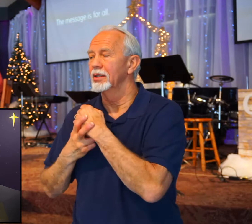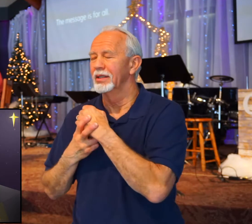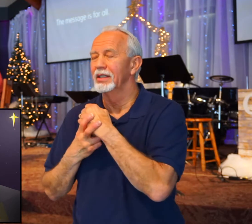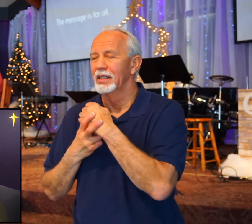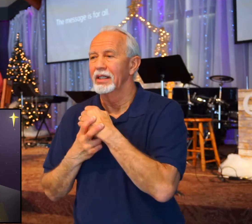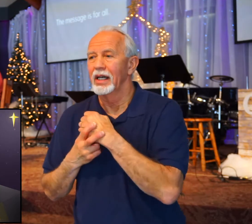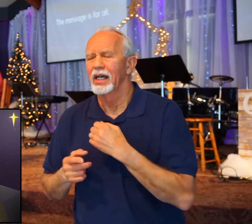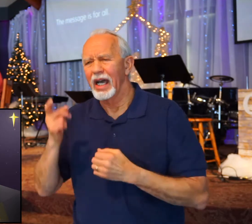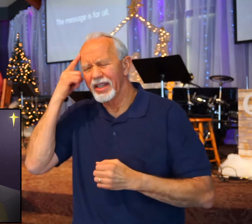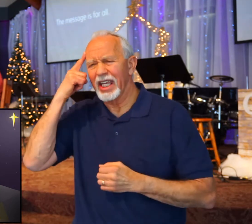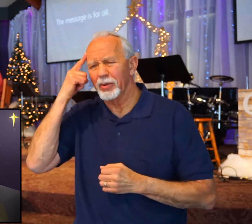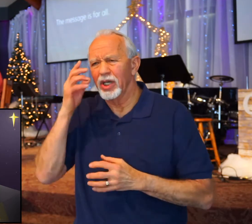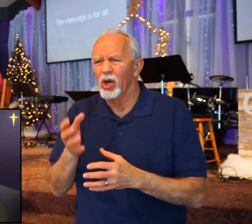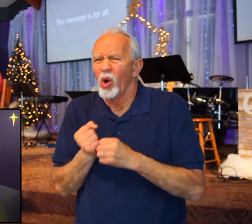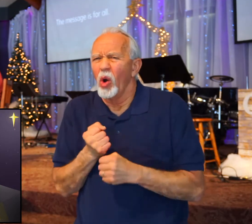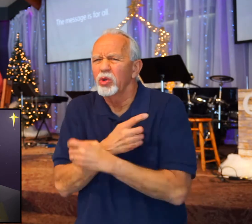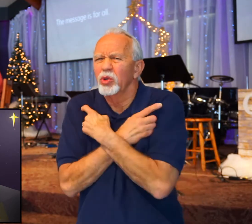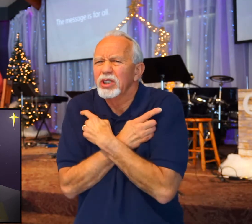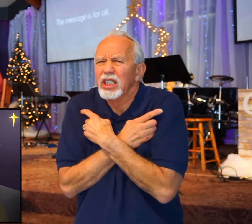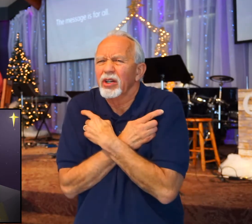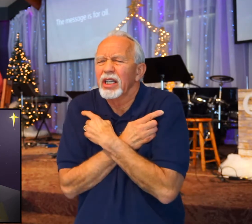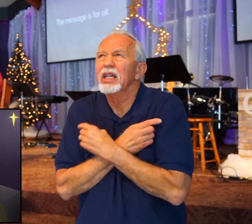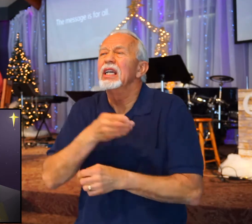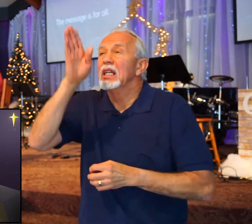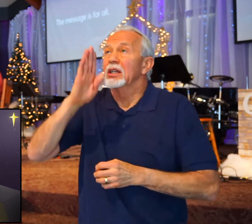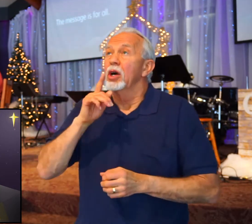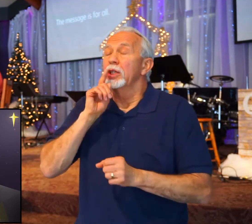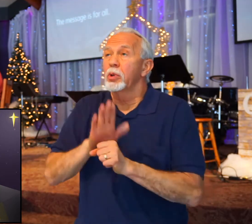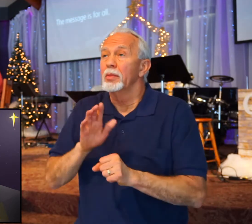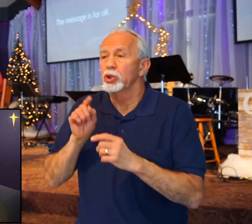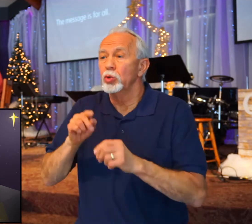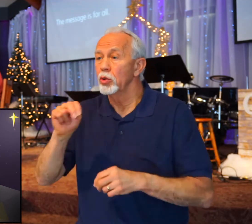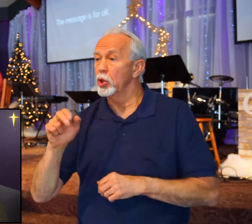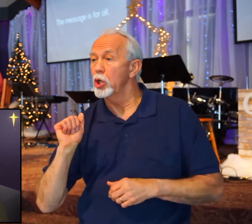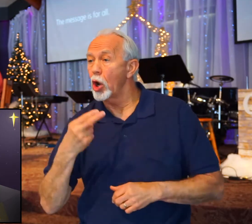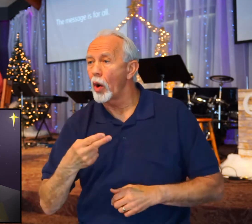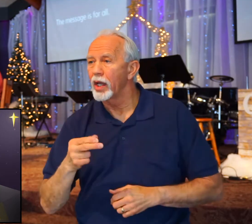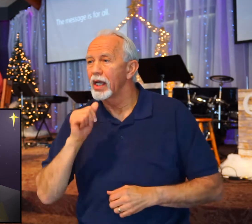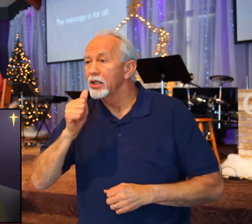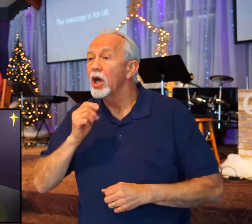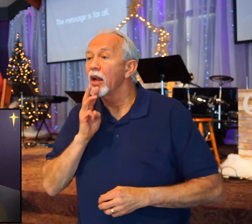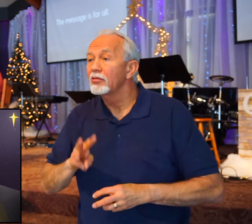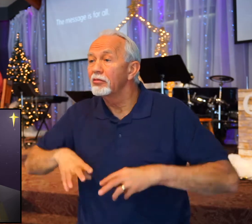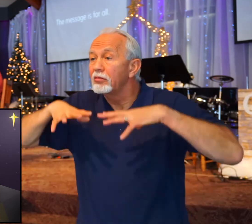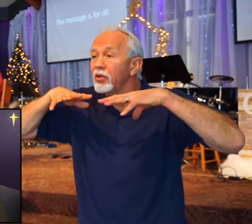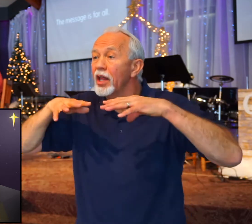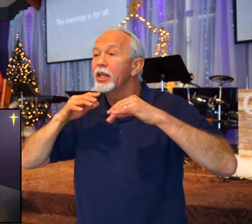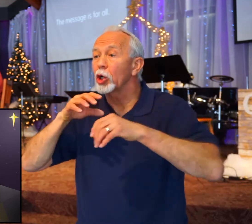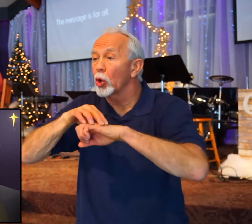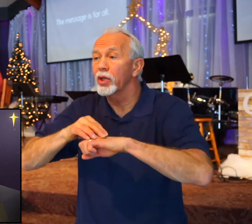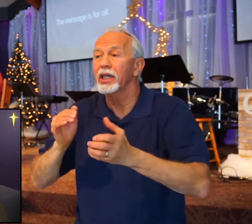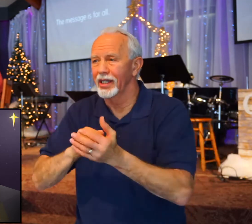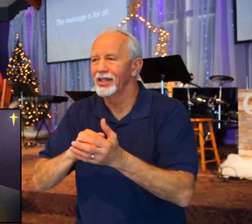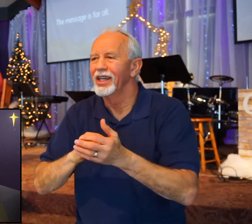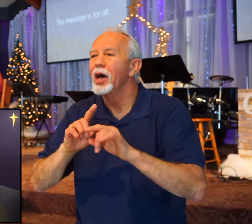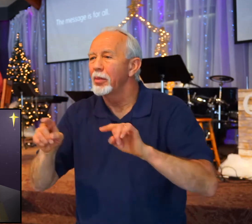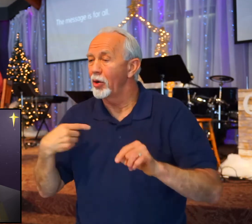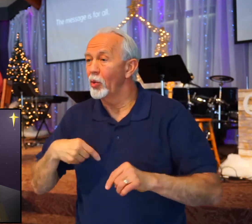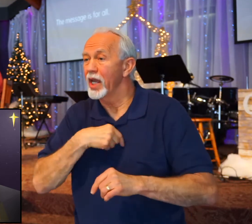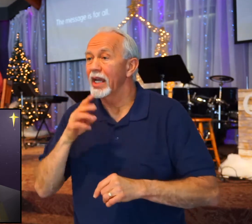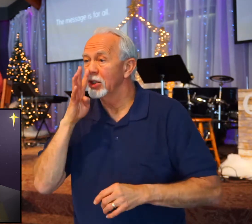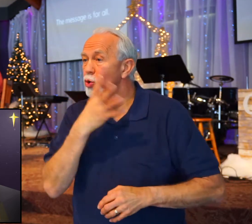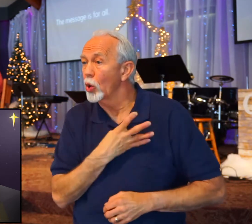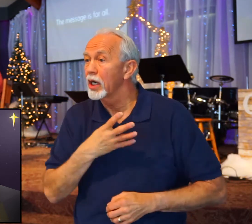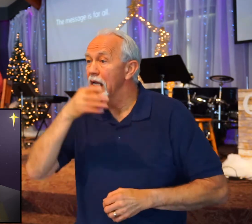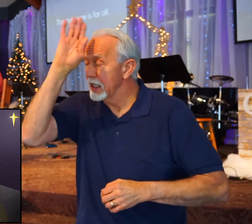think we hold too dearly to God's promise to Noah to not flood the earth again. But we ignore